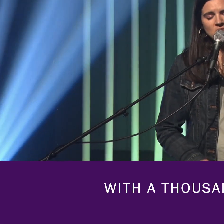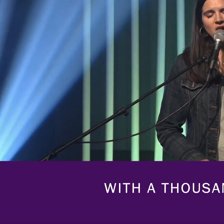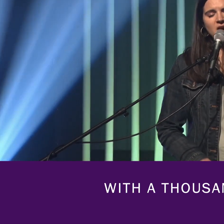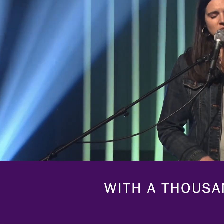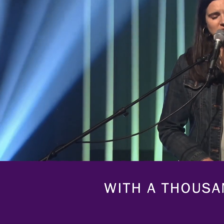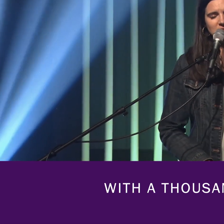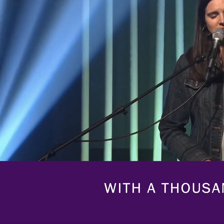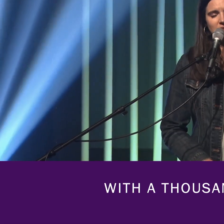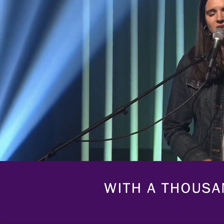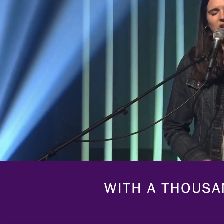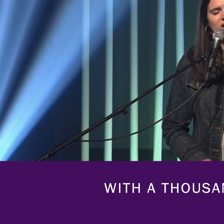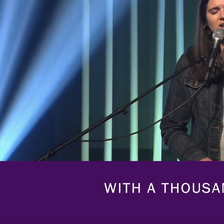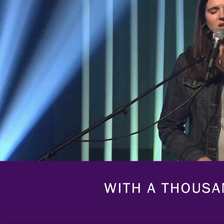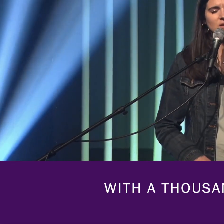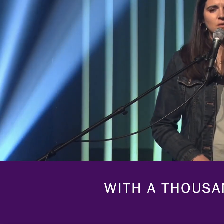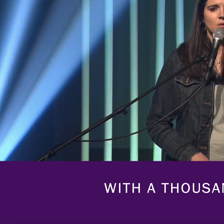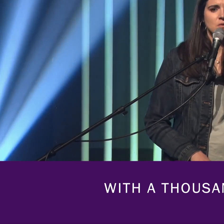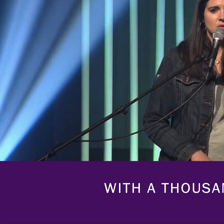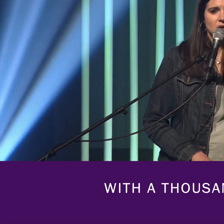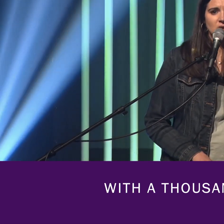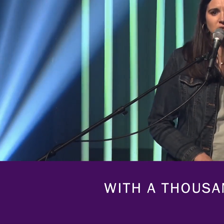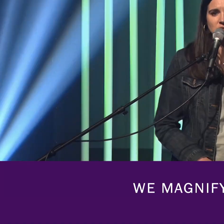With 1,000 times